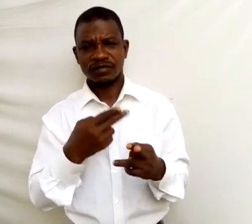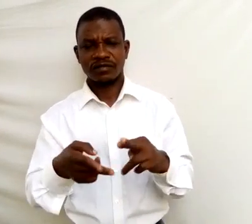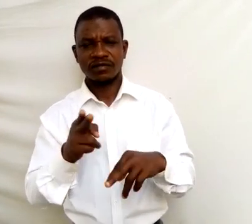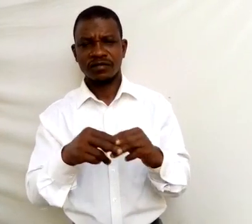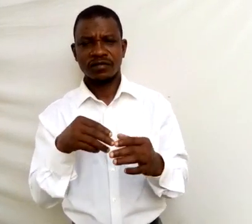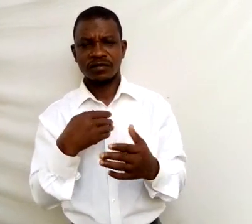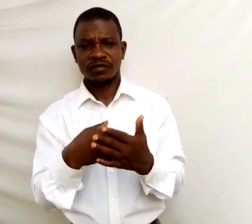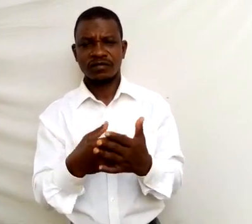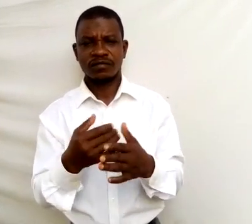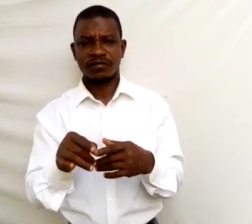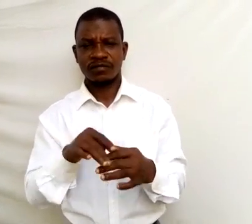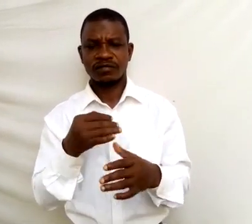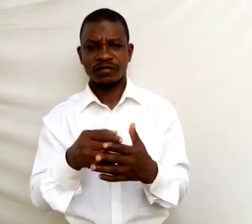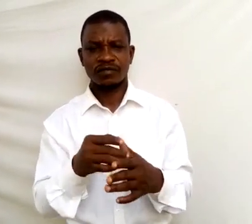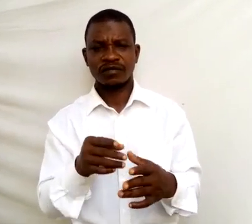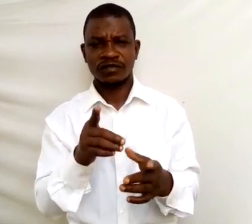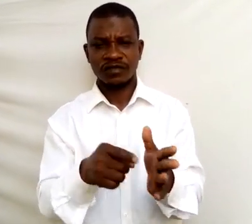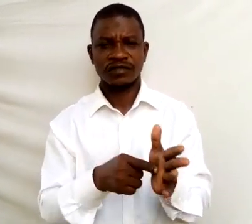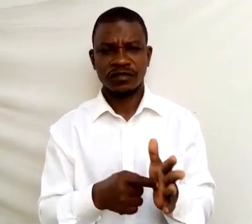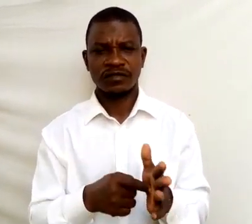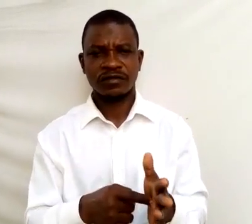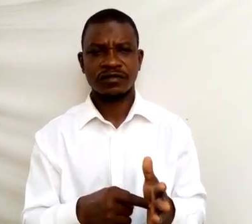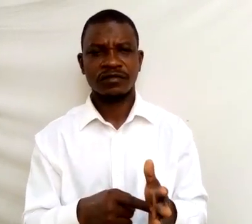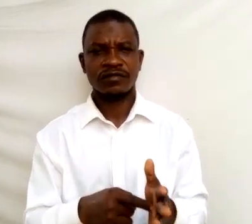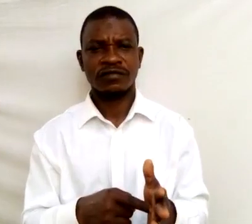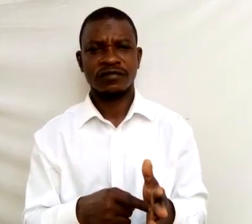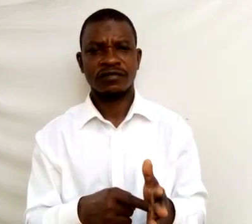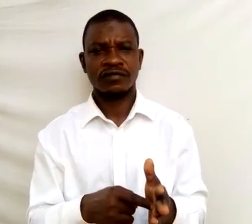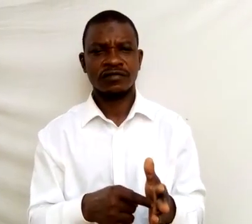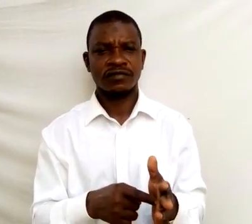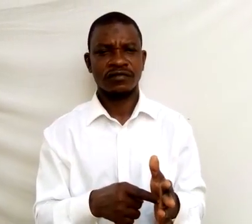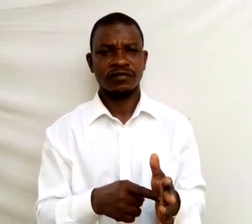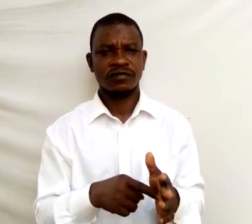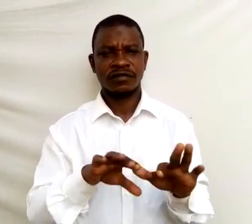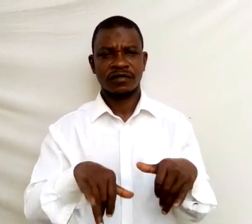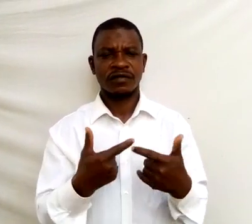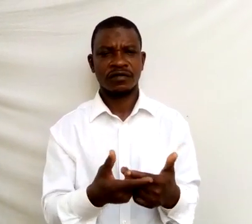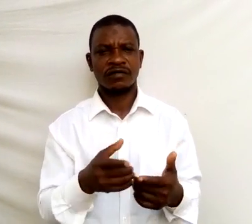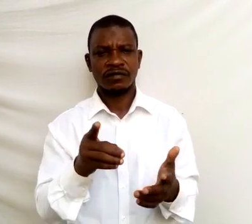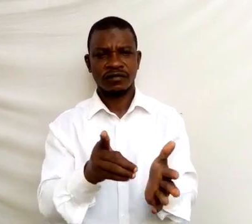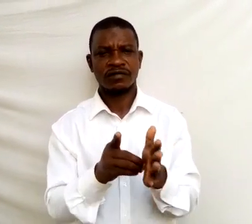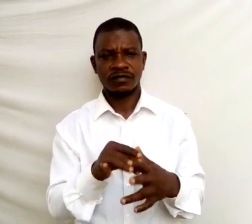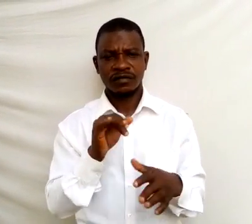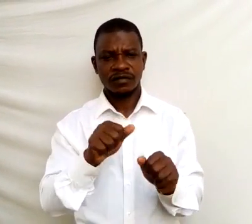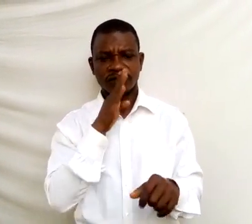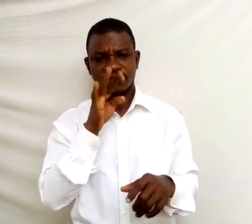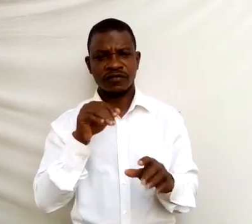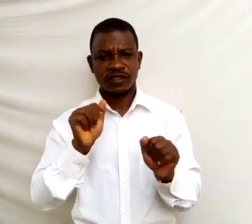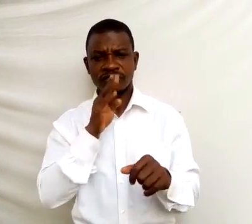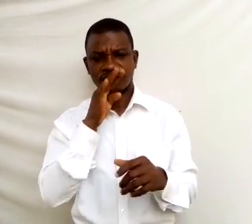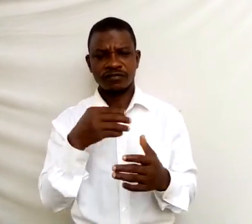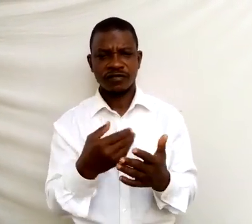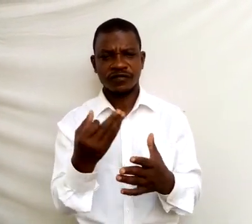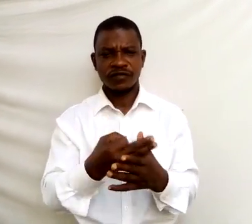of national debt. How deficit budget can be financed?